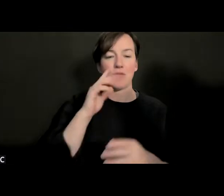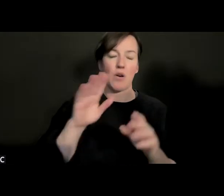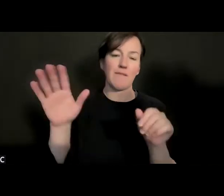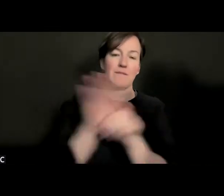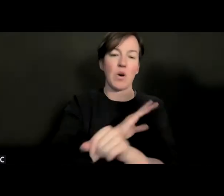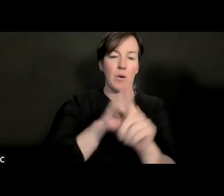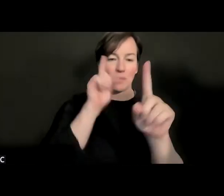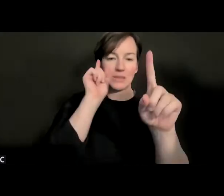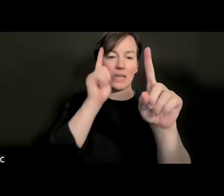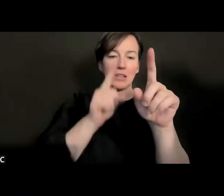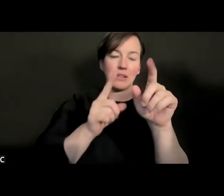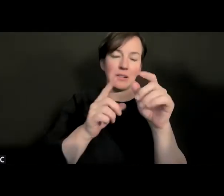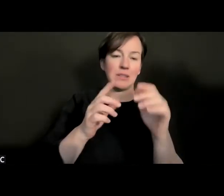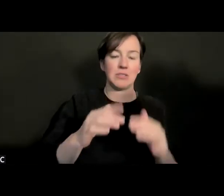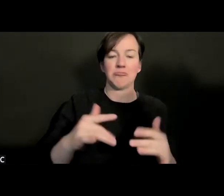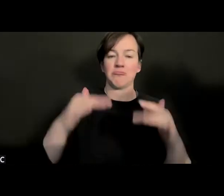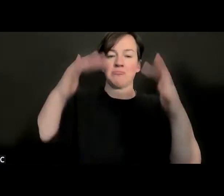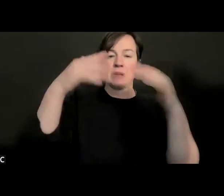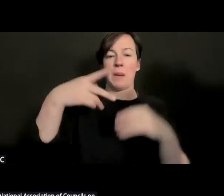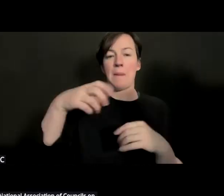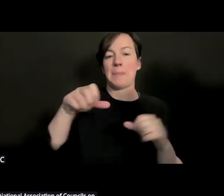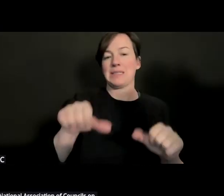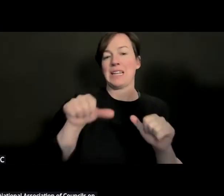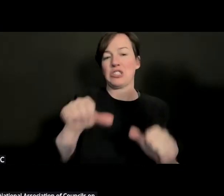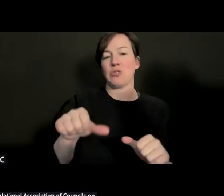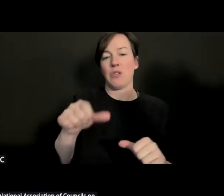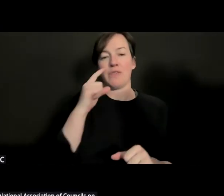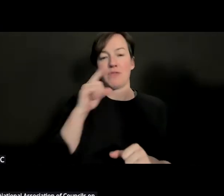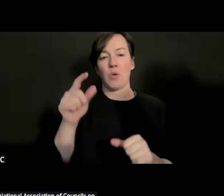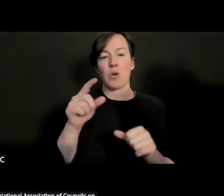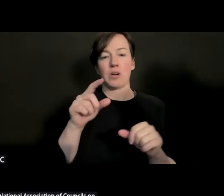Association of Councils on Developmental Disabilities,